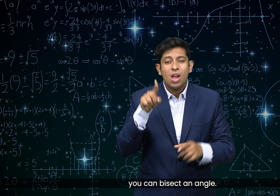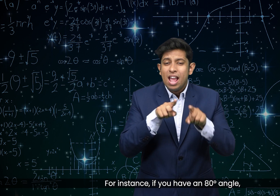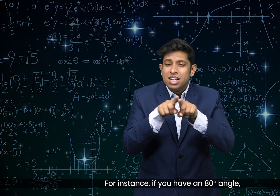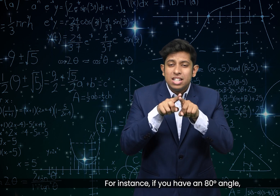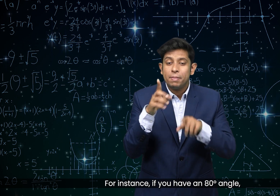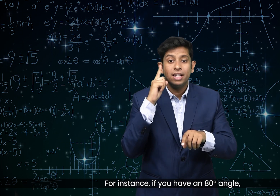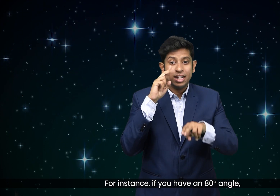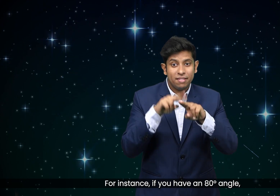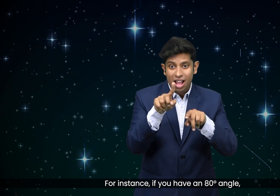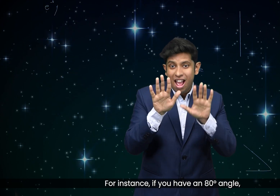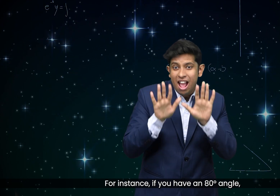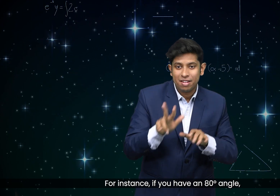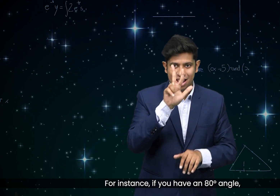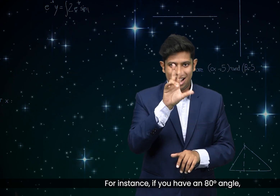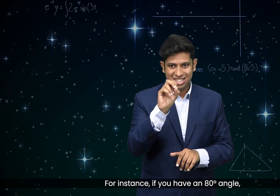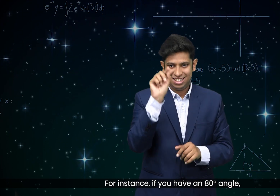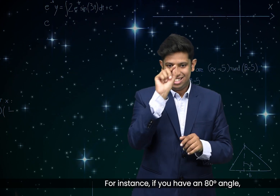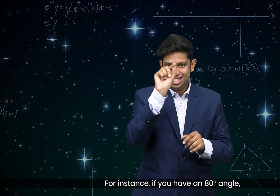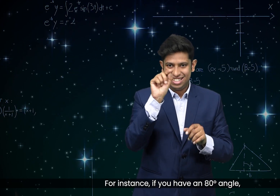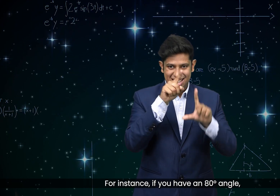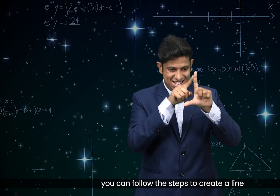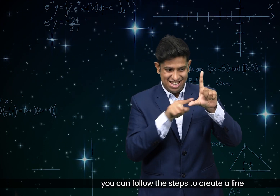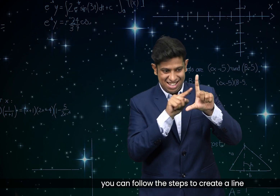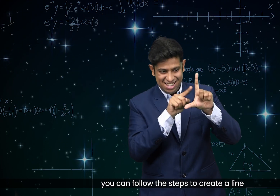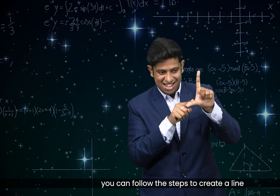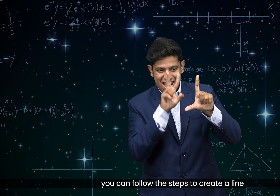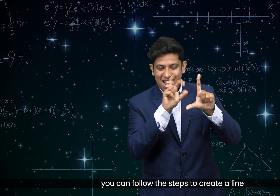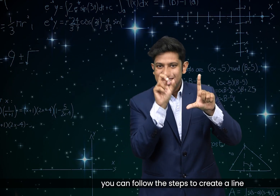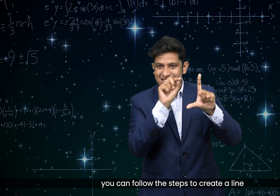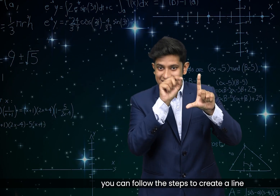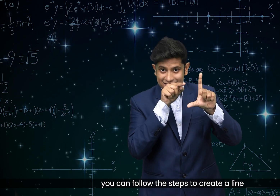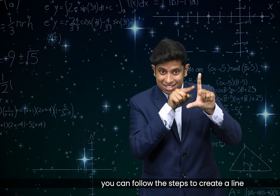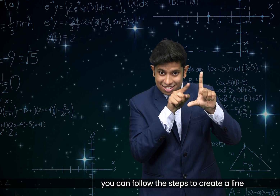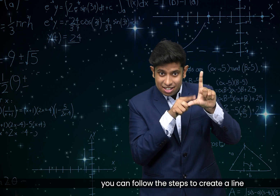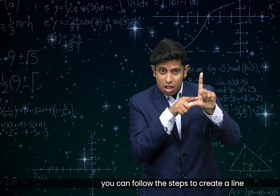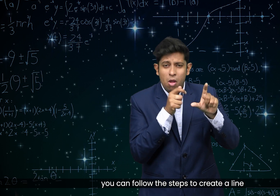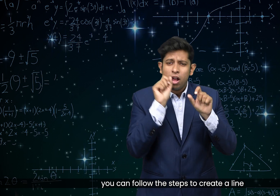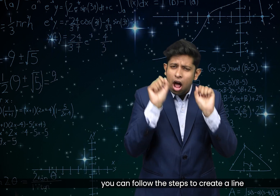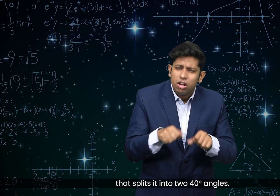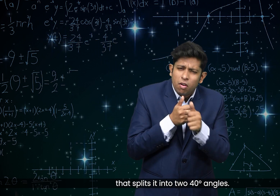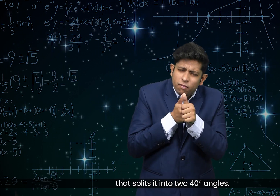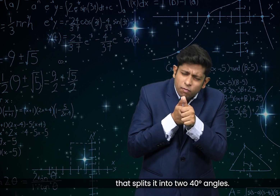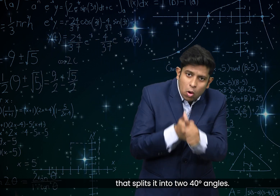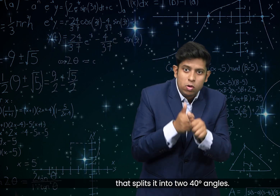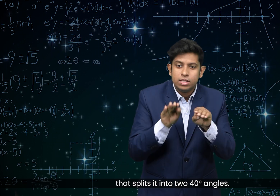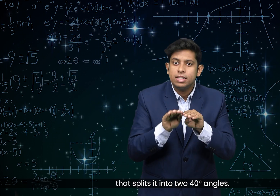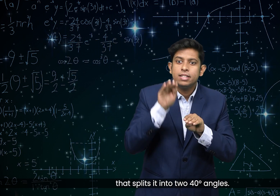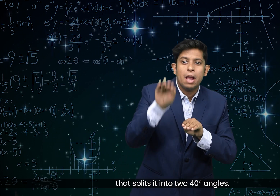For instance, if you have an 80-degree angle, you can follow the steps to create a line that splits it into